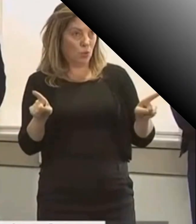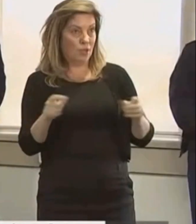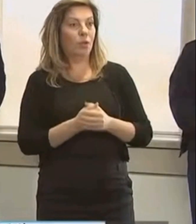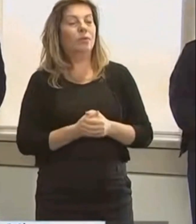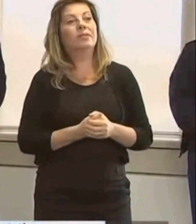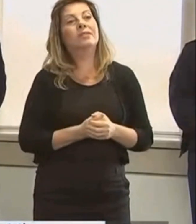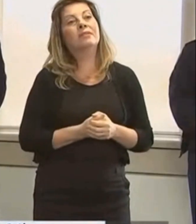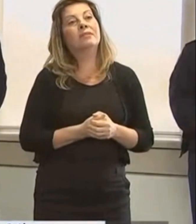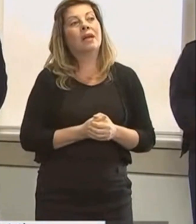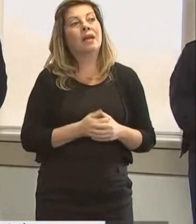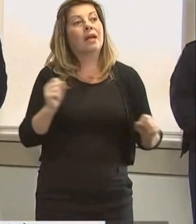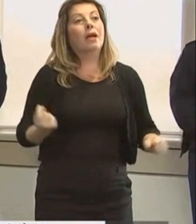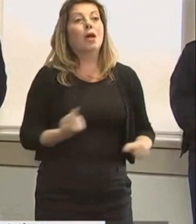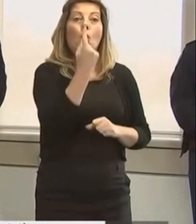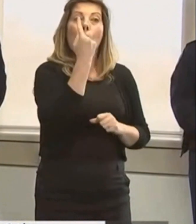Minister.